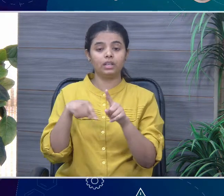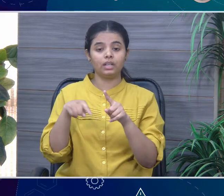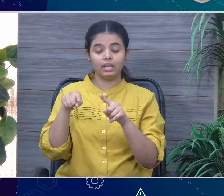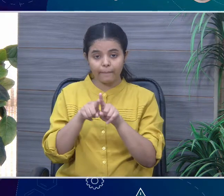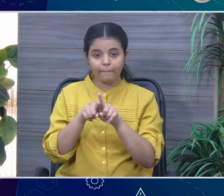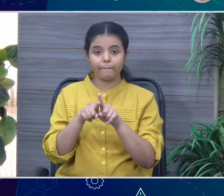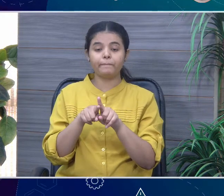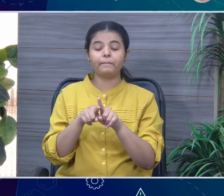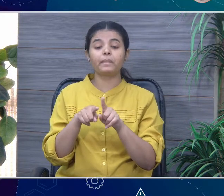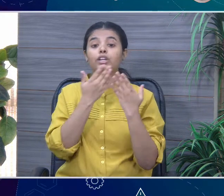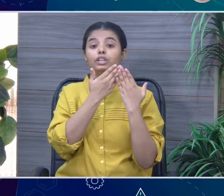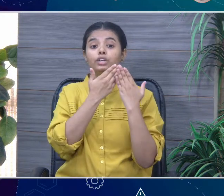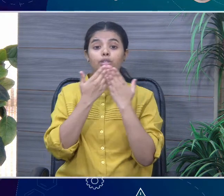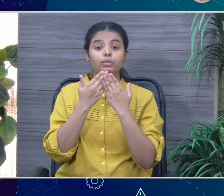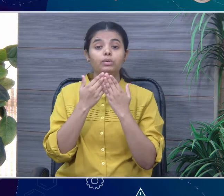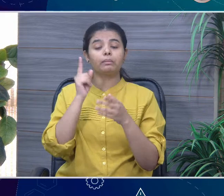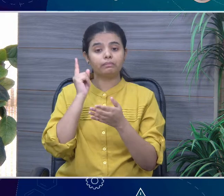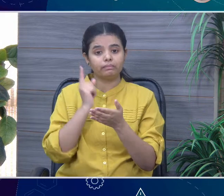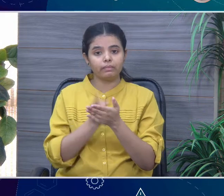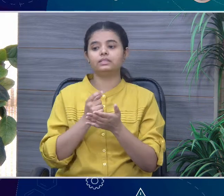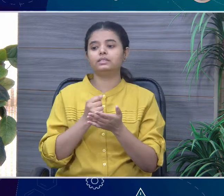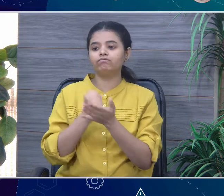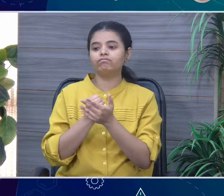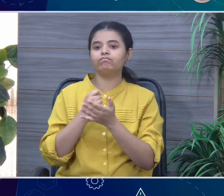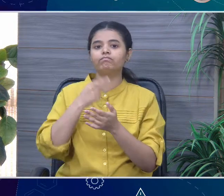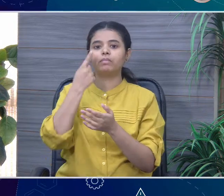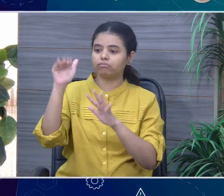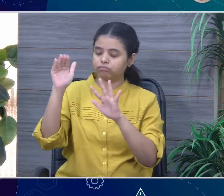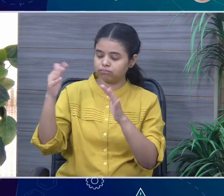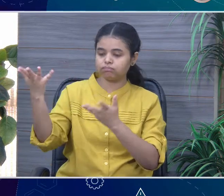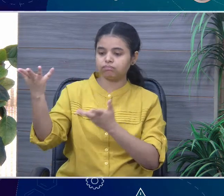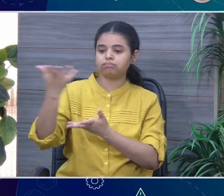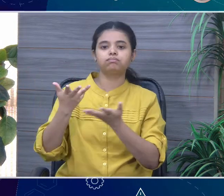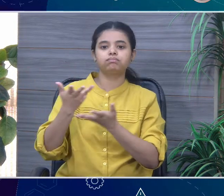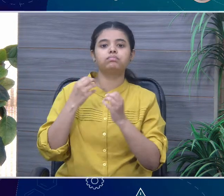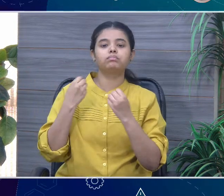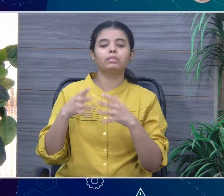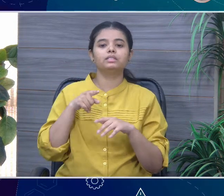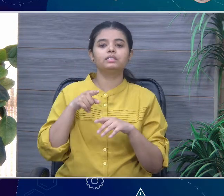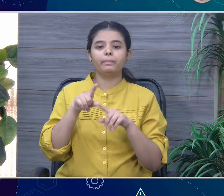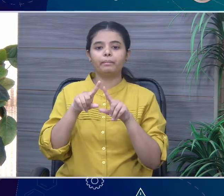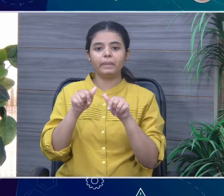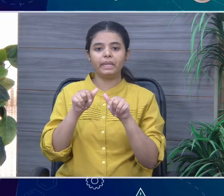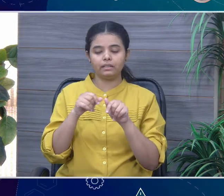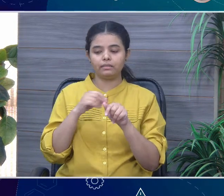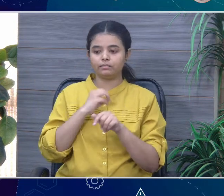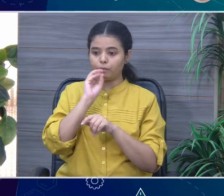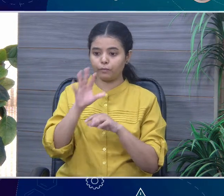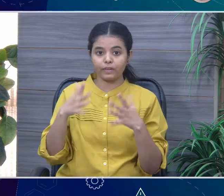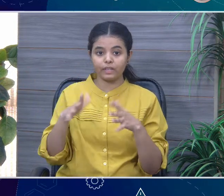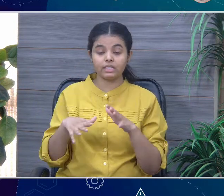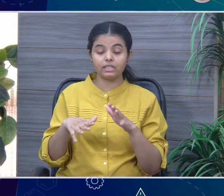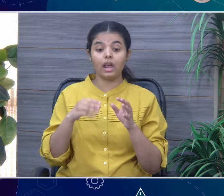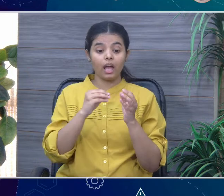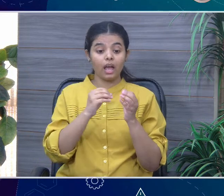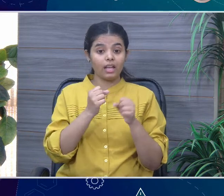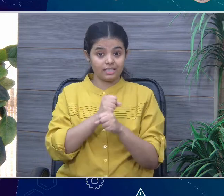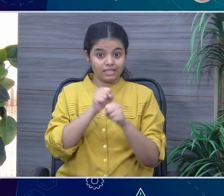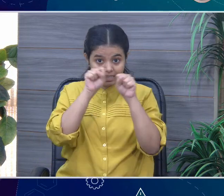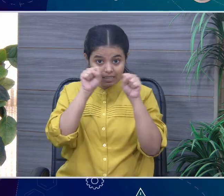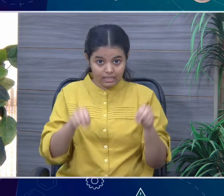the school should reflect that idea. So therefore the parents should be oriented so that they